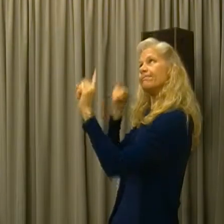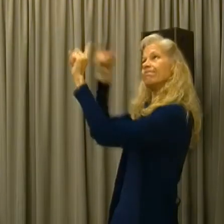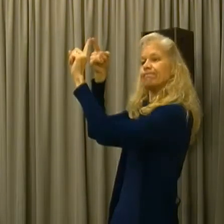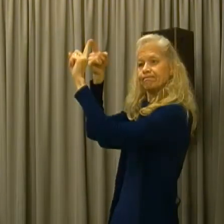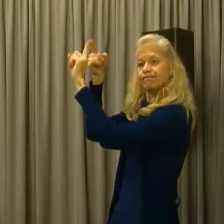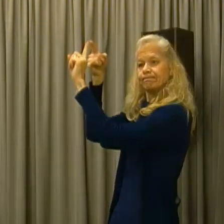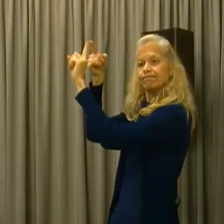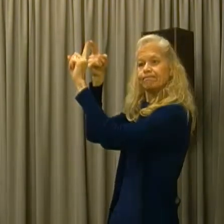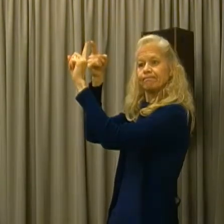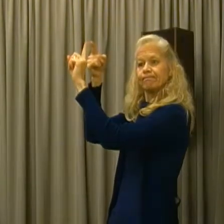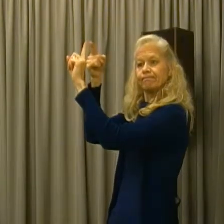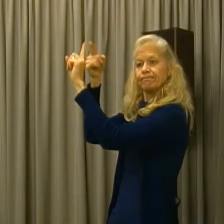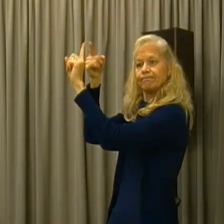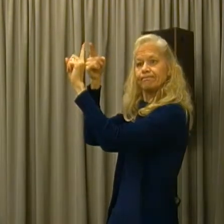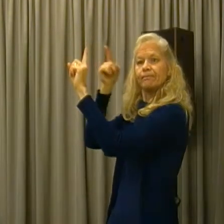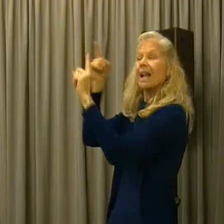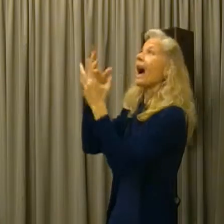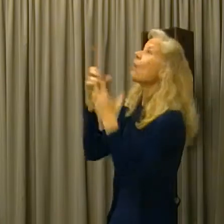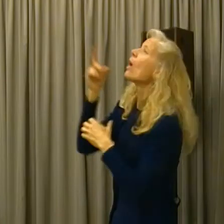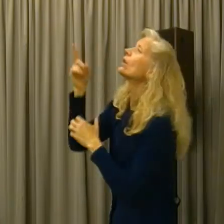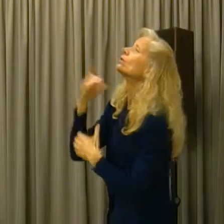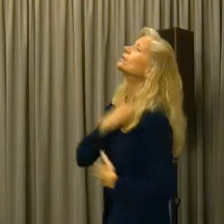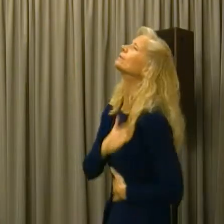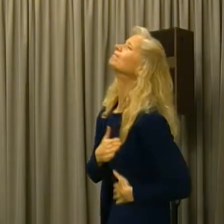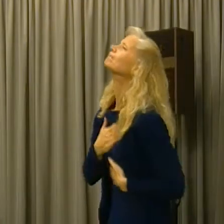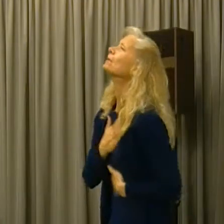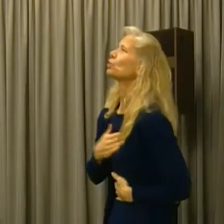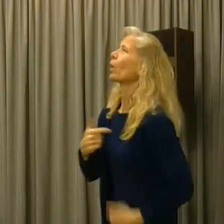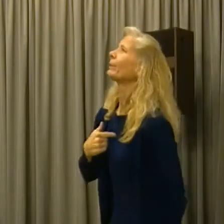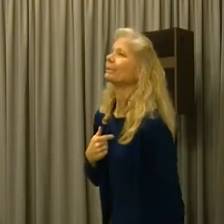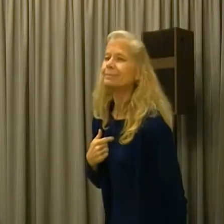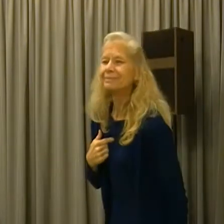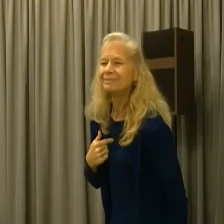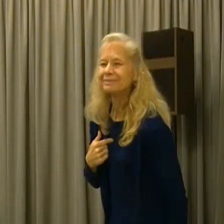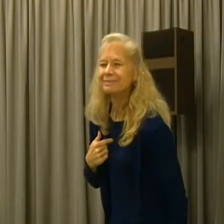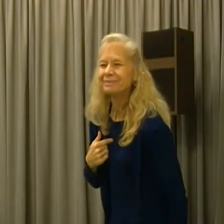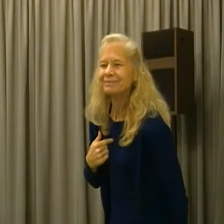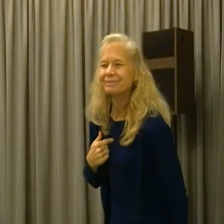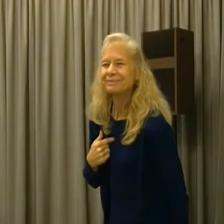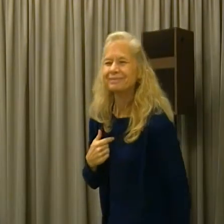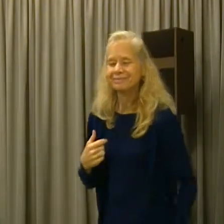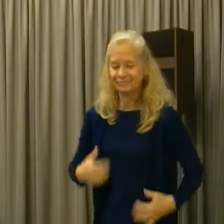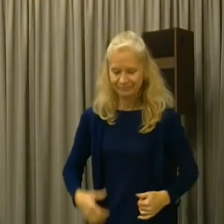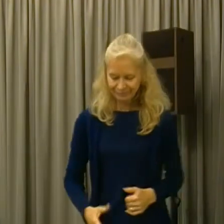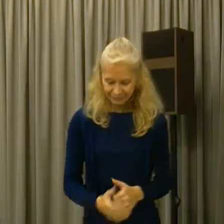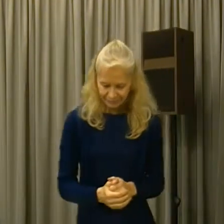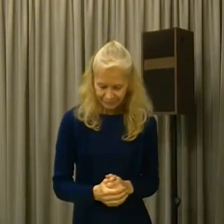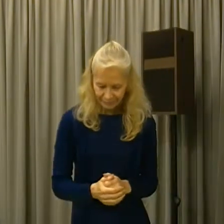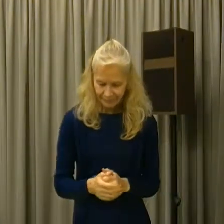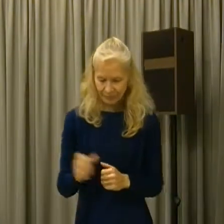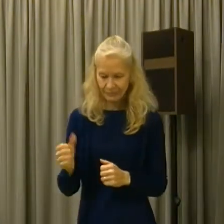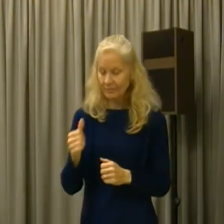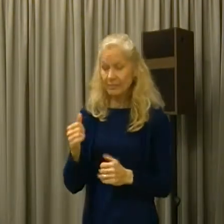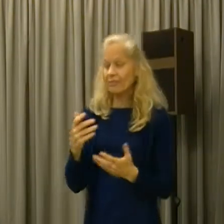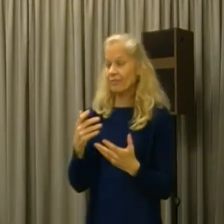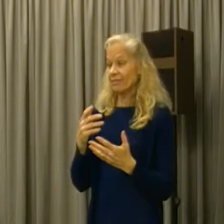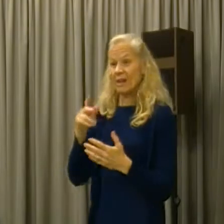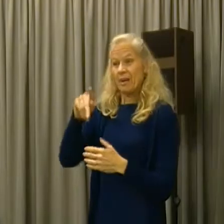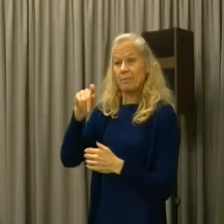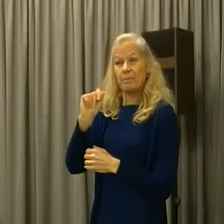scripture says, "For we labor that whether present or absent, we may be accepted of Him."